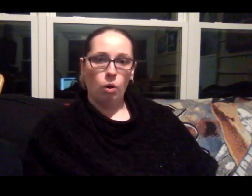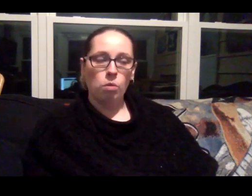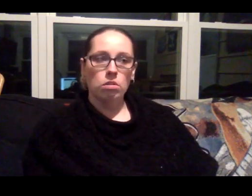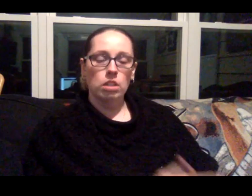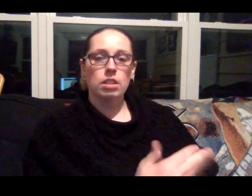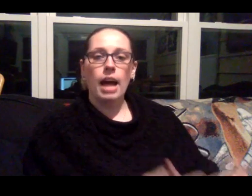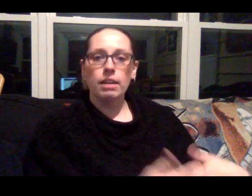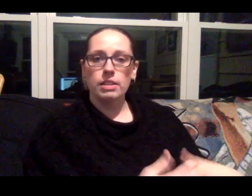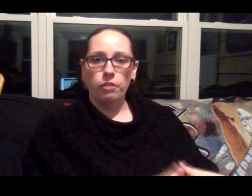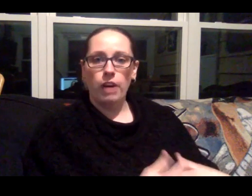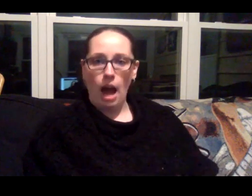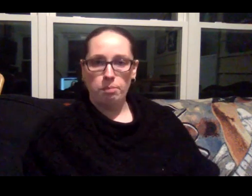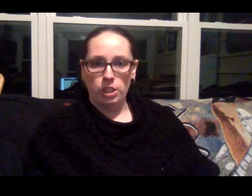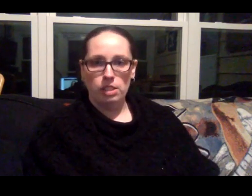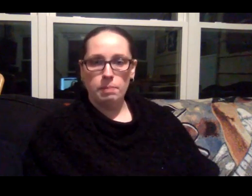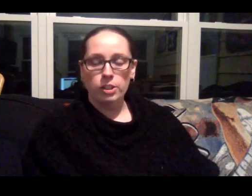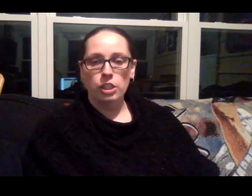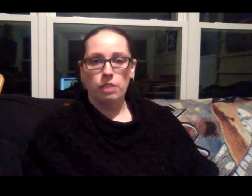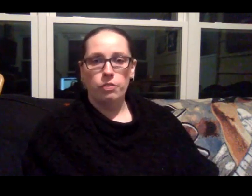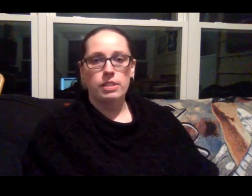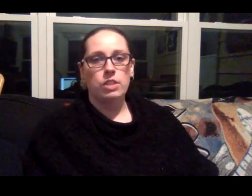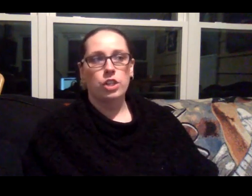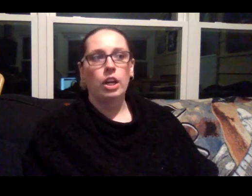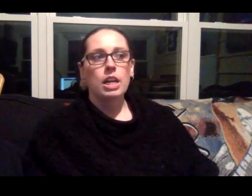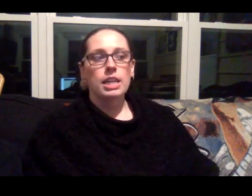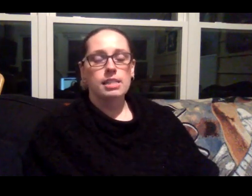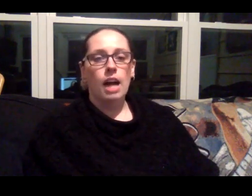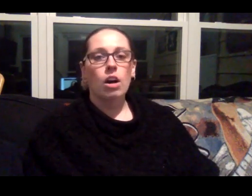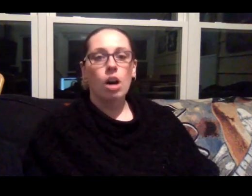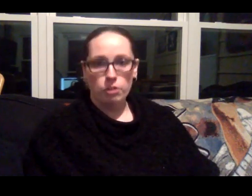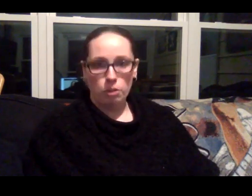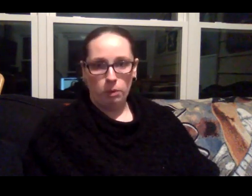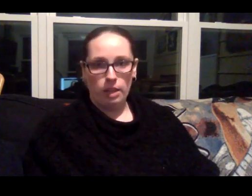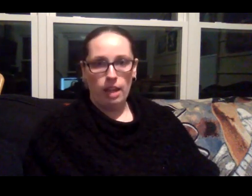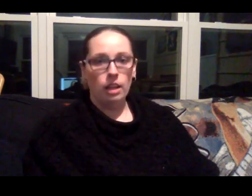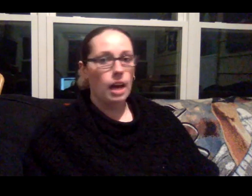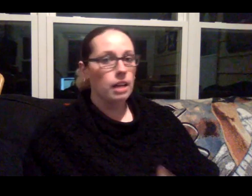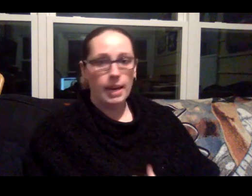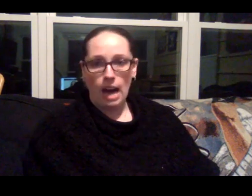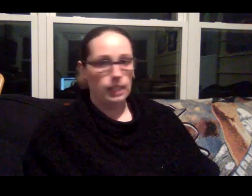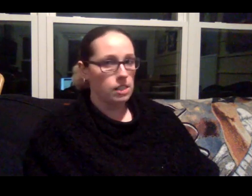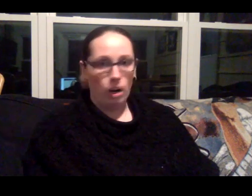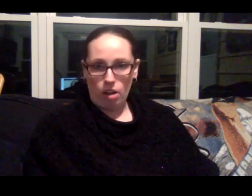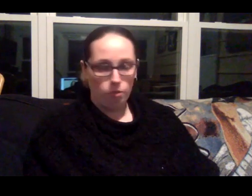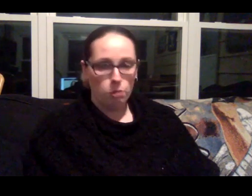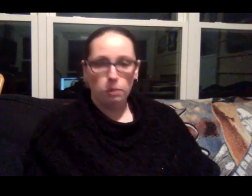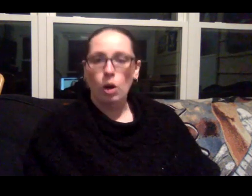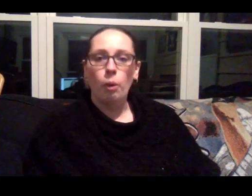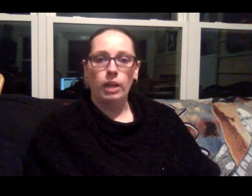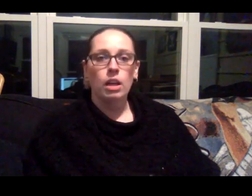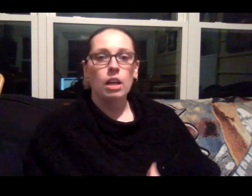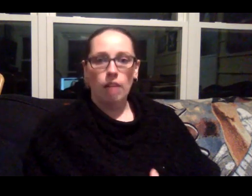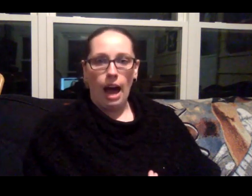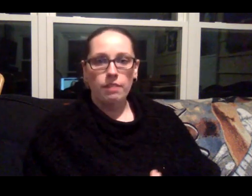So there's a lot of different options, especially if the teacher is not comfortable with that. And a lot of my colleagues aren't comfortable